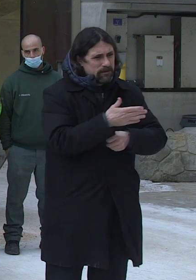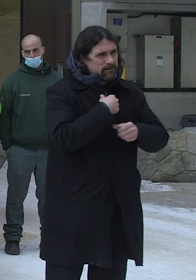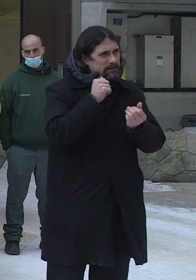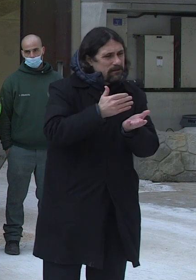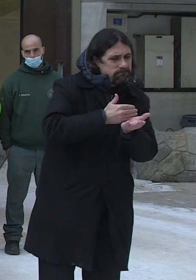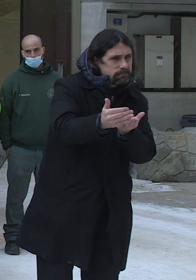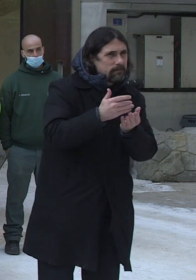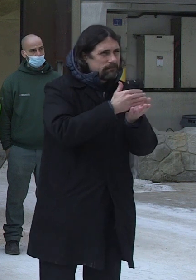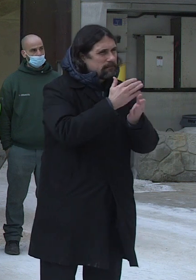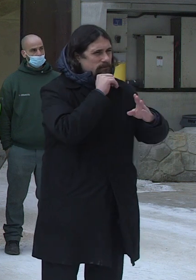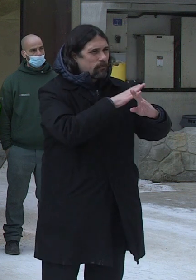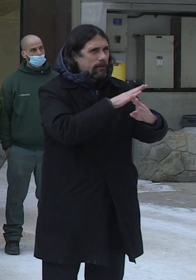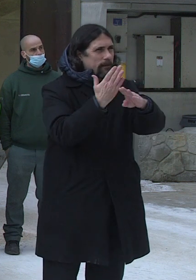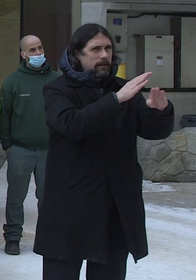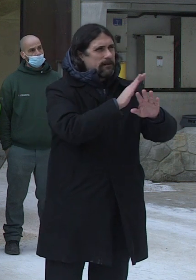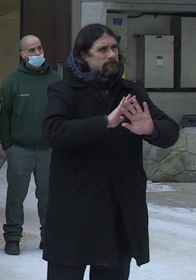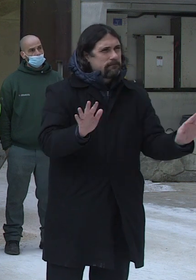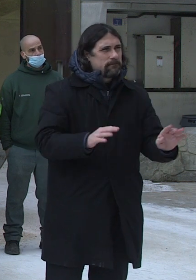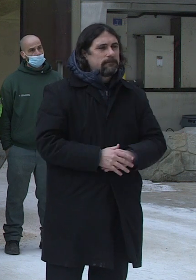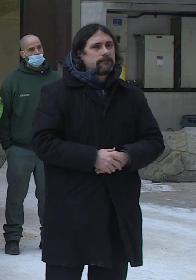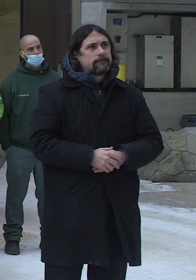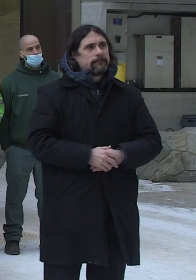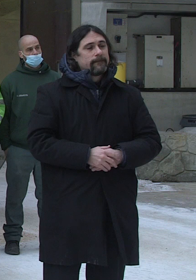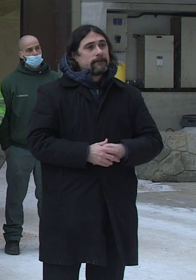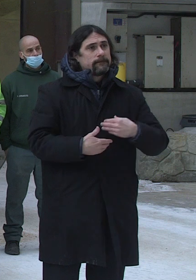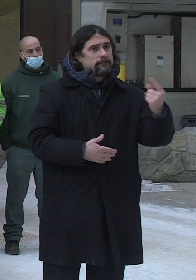off the road. Yes.